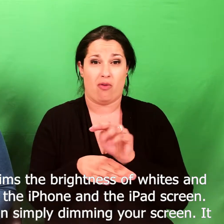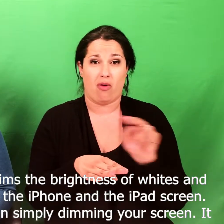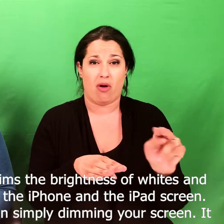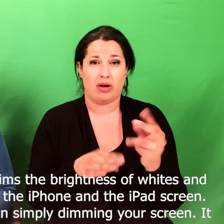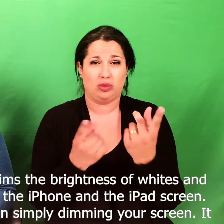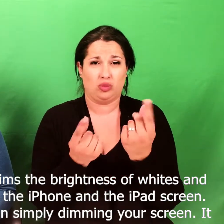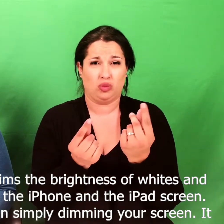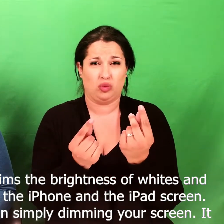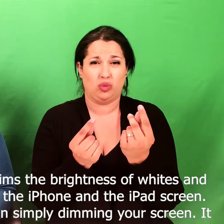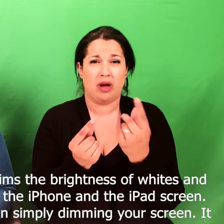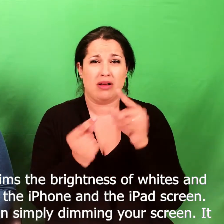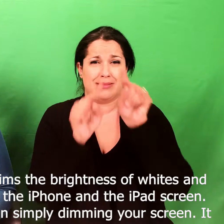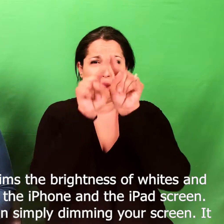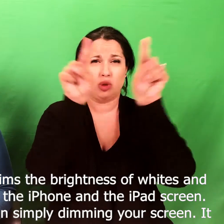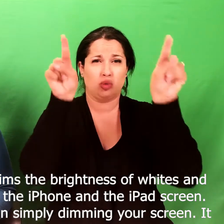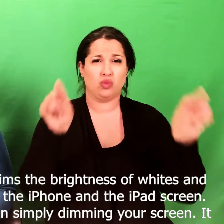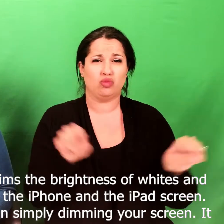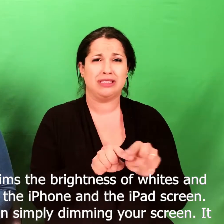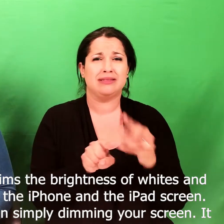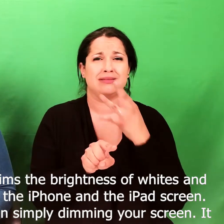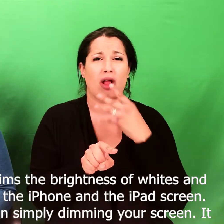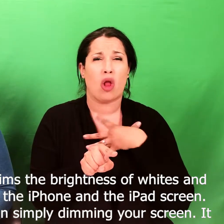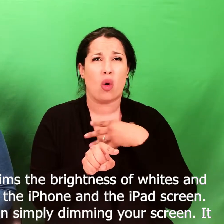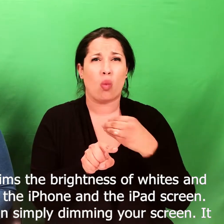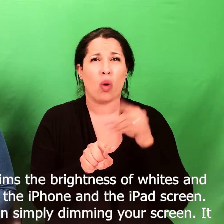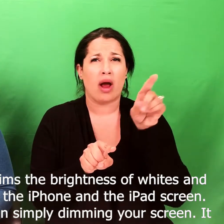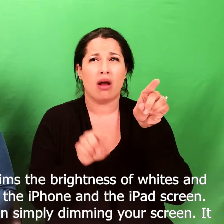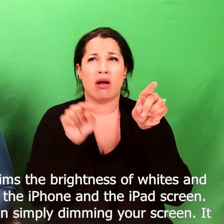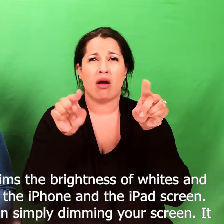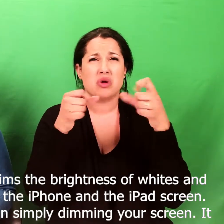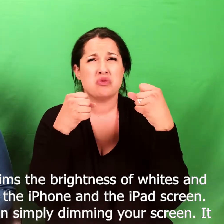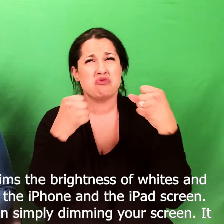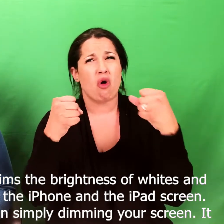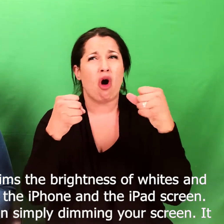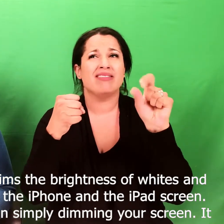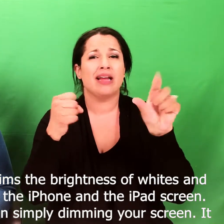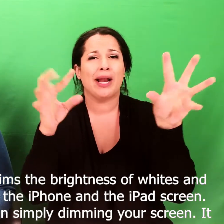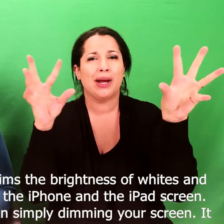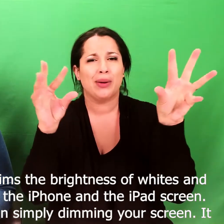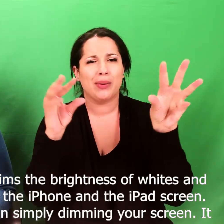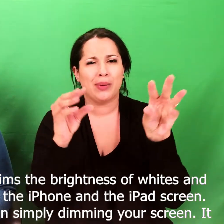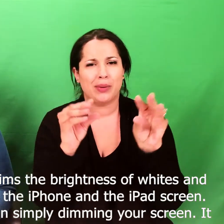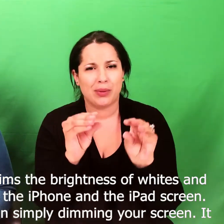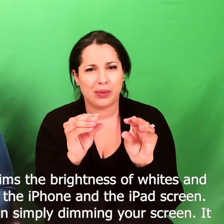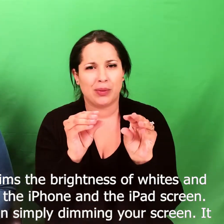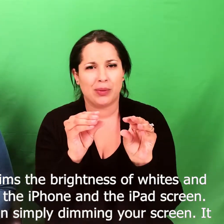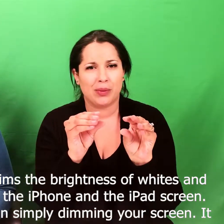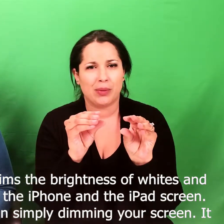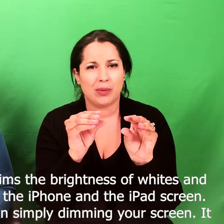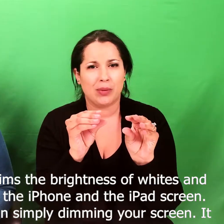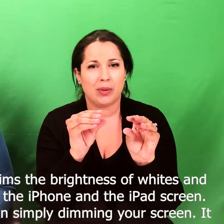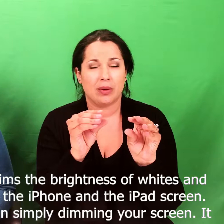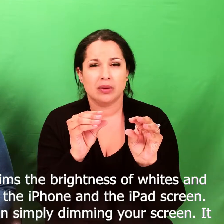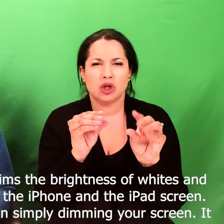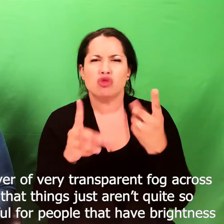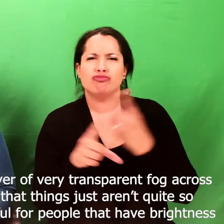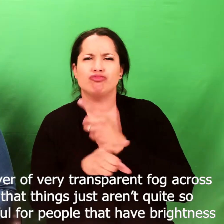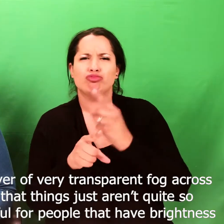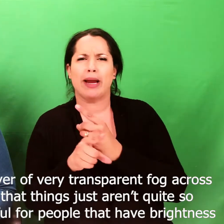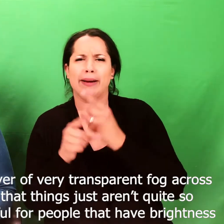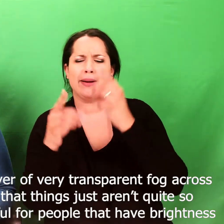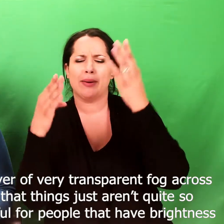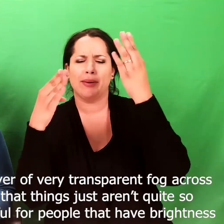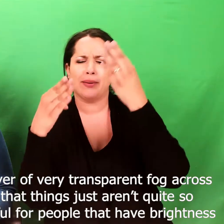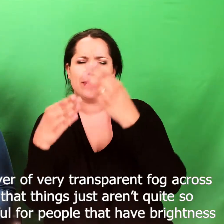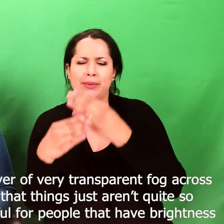colors on the iPhone and the iPad screen. It is different than simply dimming your screen. It sort